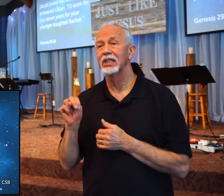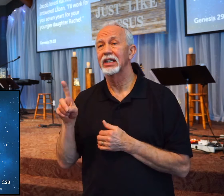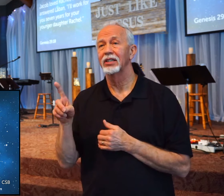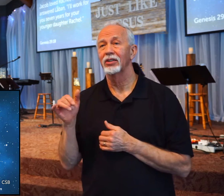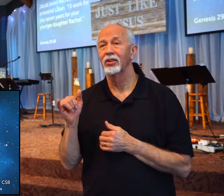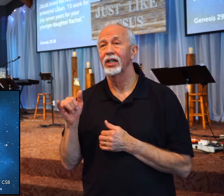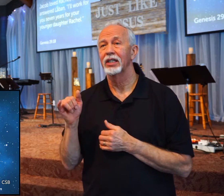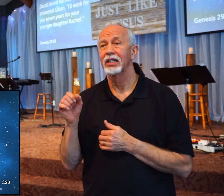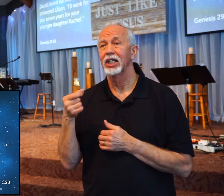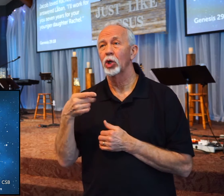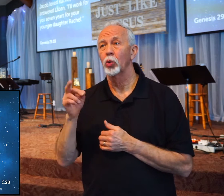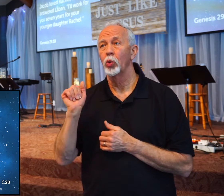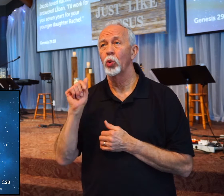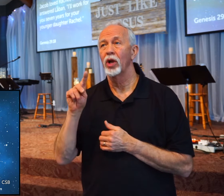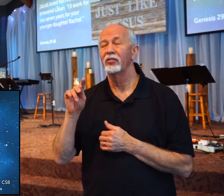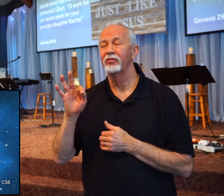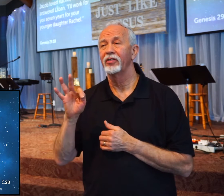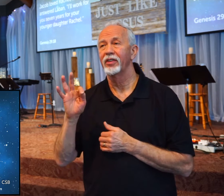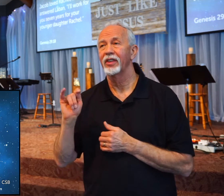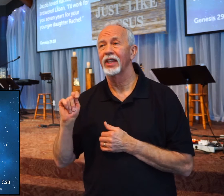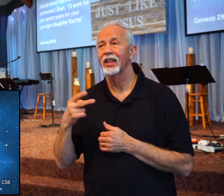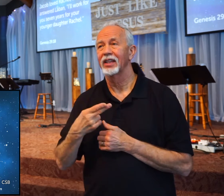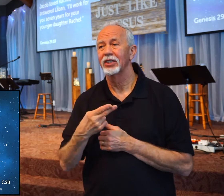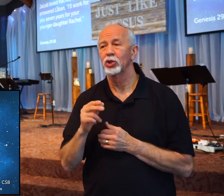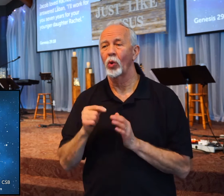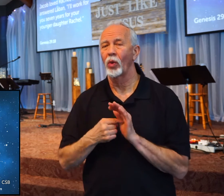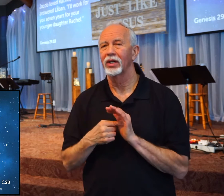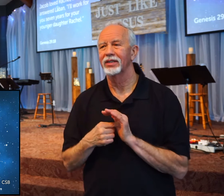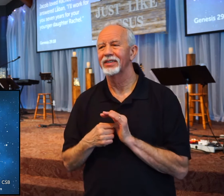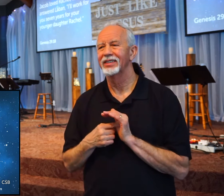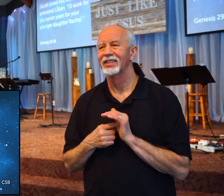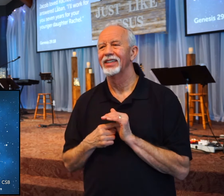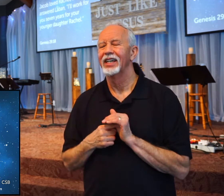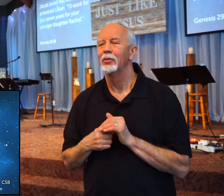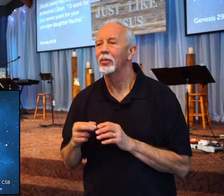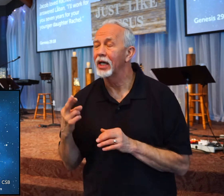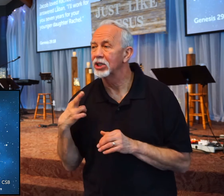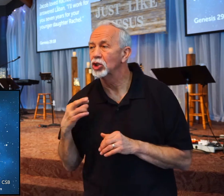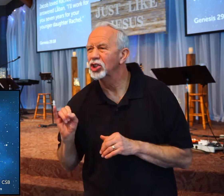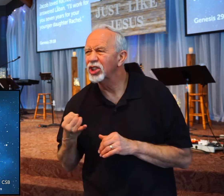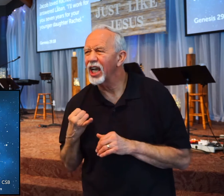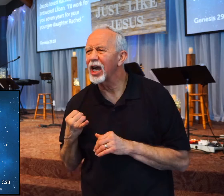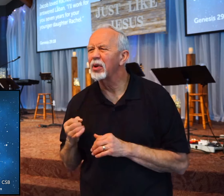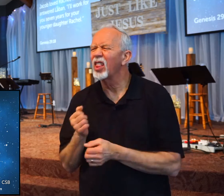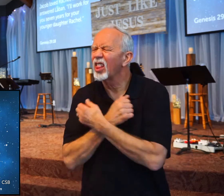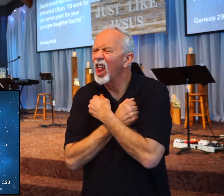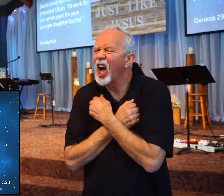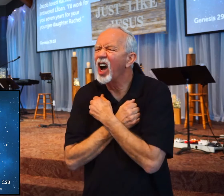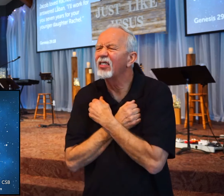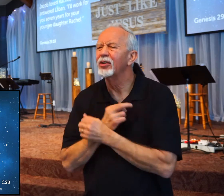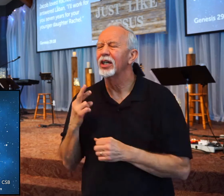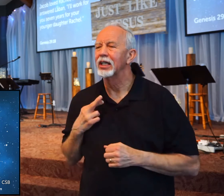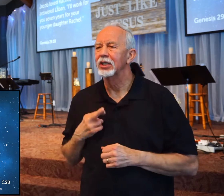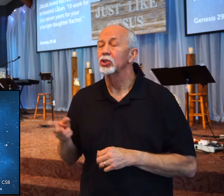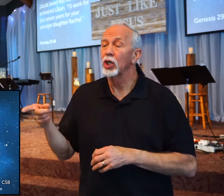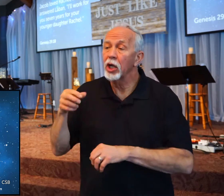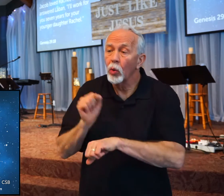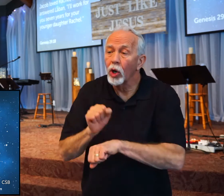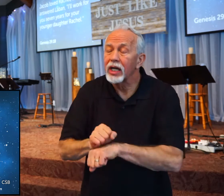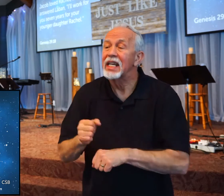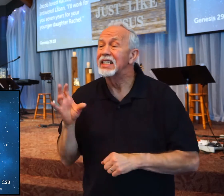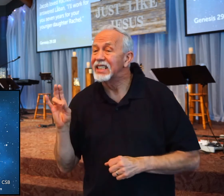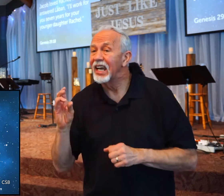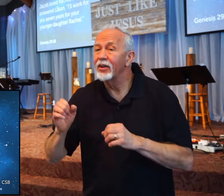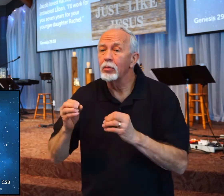And Jacob was ticked off, but what could he do? He loved Rachel. And so he worked 7 more years to